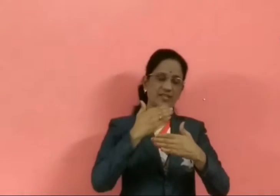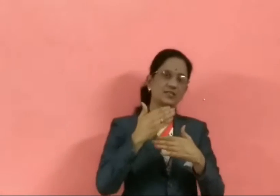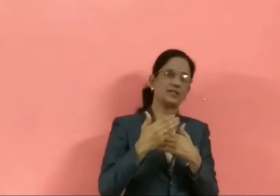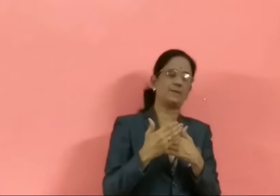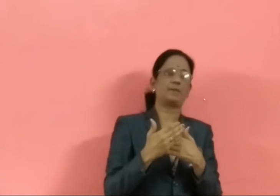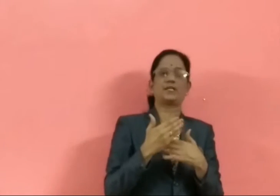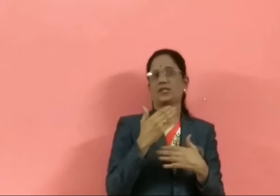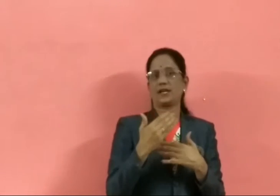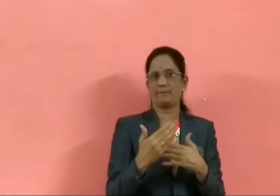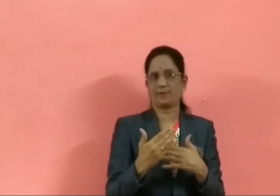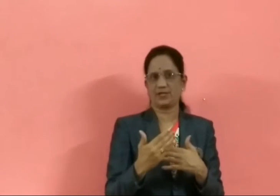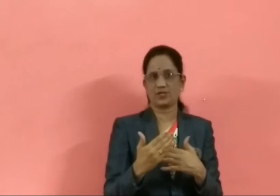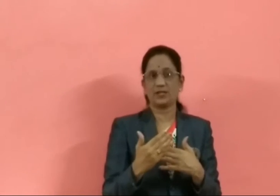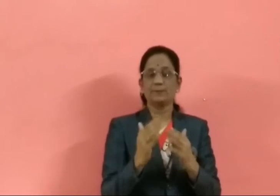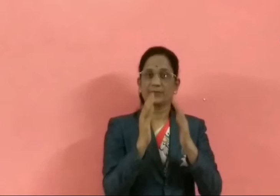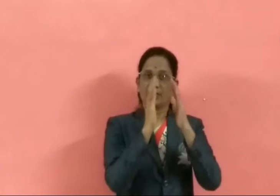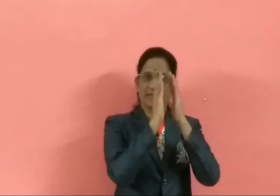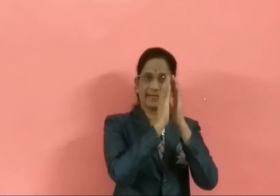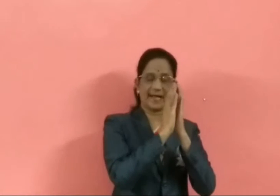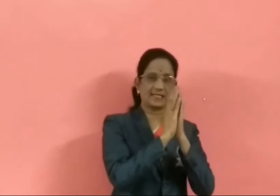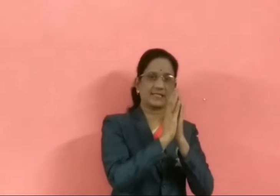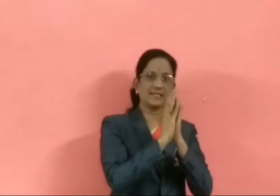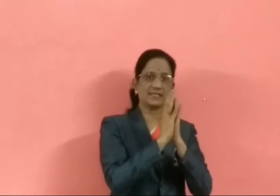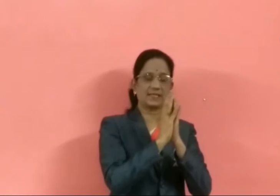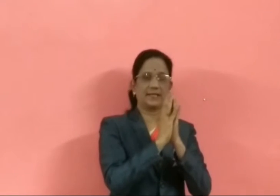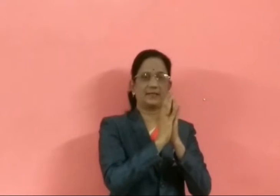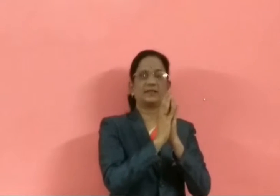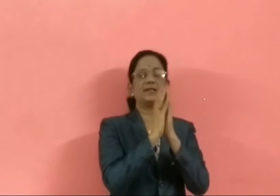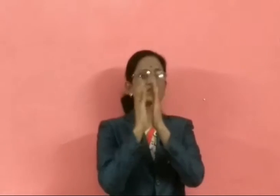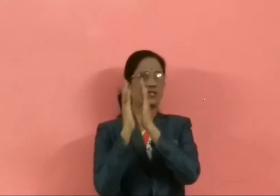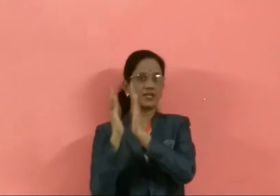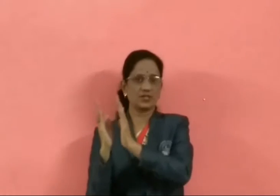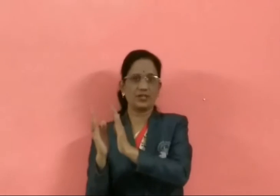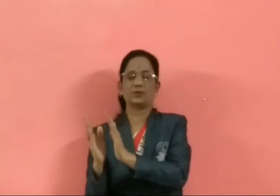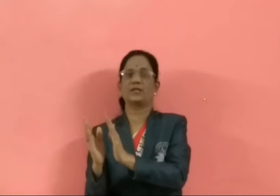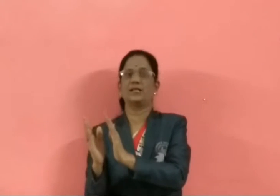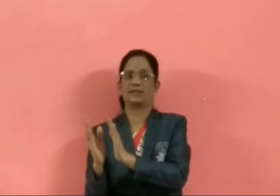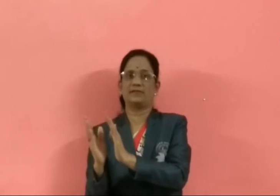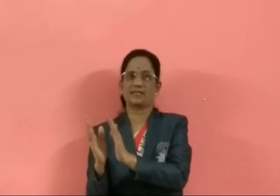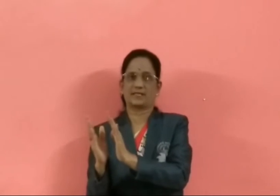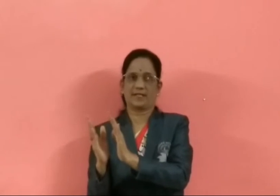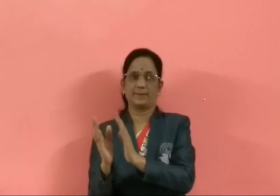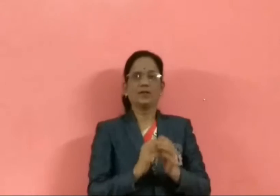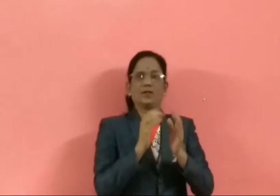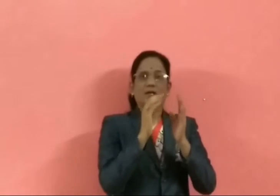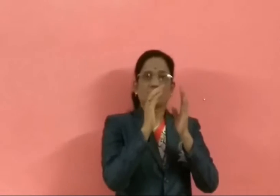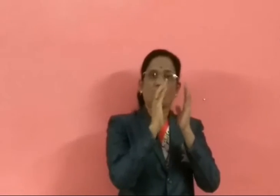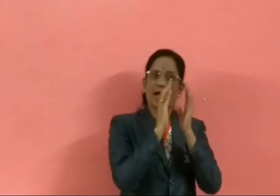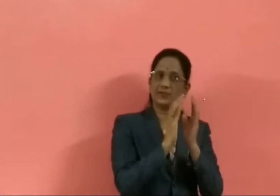the temperature and pressure, the gaseous state is changed into the liquid state. So